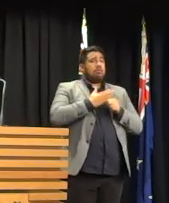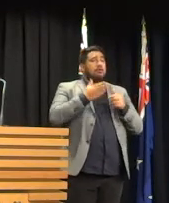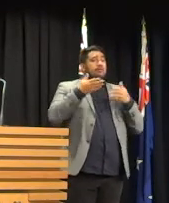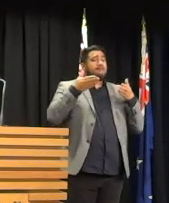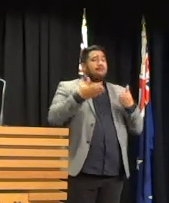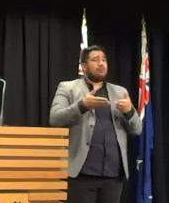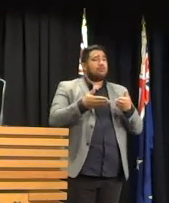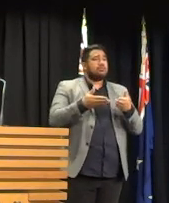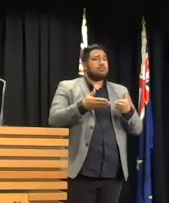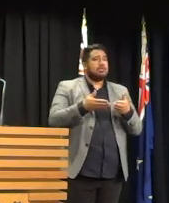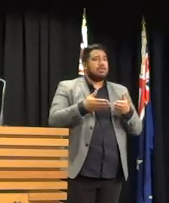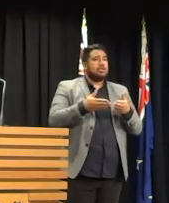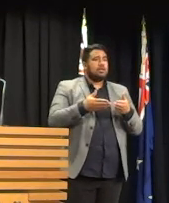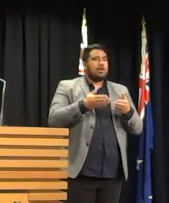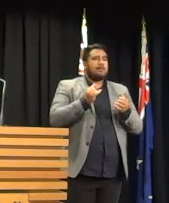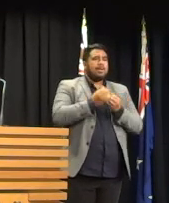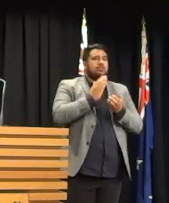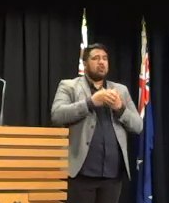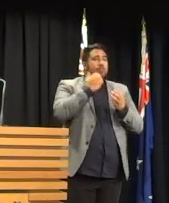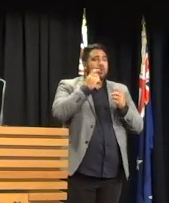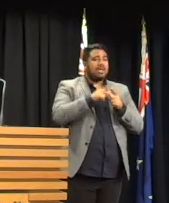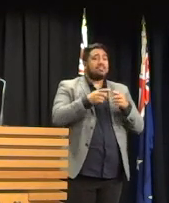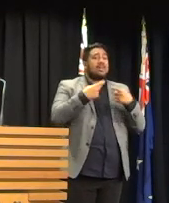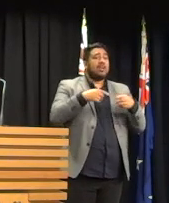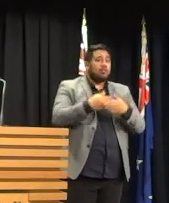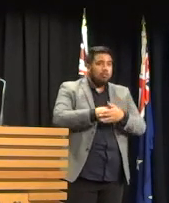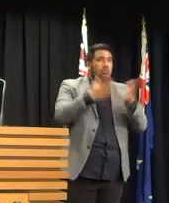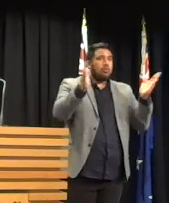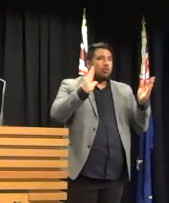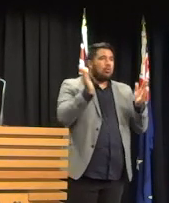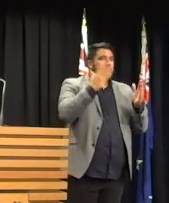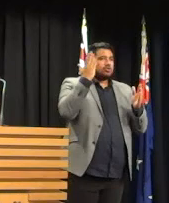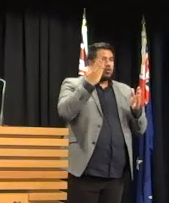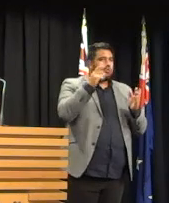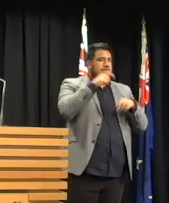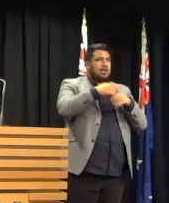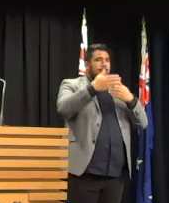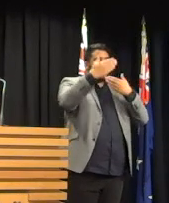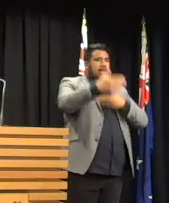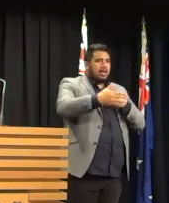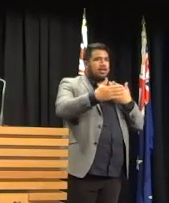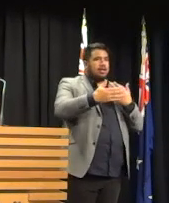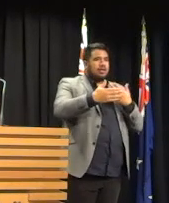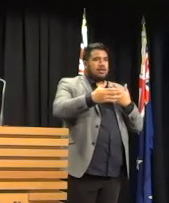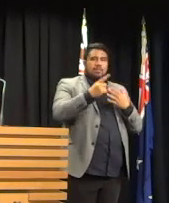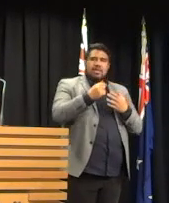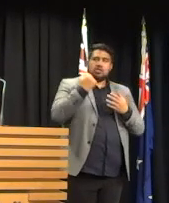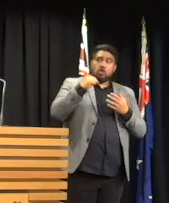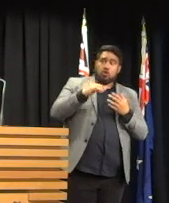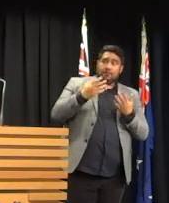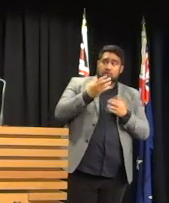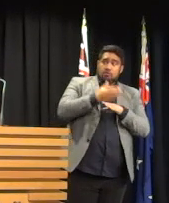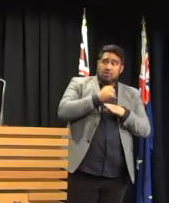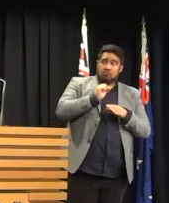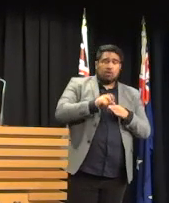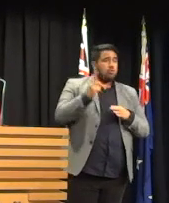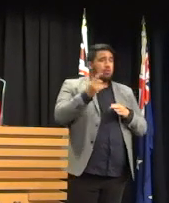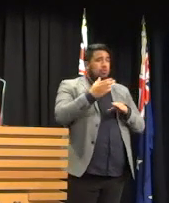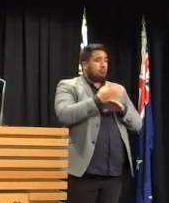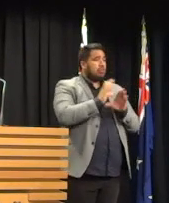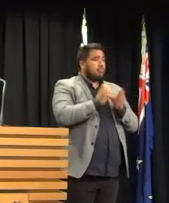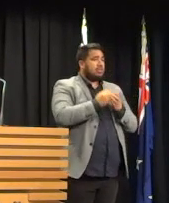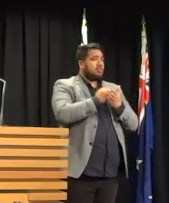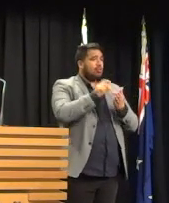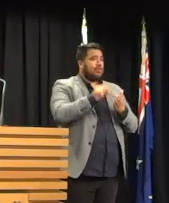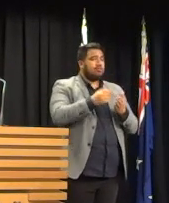is universal availability, and we've put timelines around that, and I know that's something So the that's Green, a no for the and I know Greens. that's something that the Green Party supports. All right, thanks everyone.